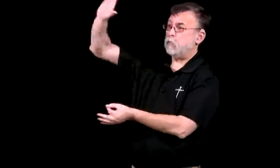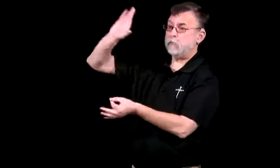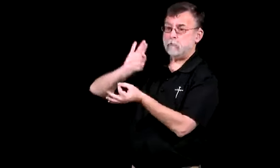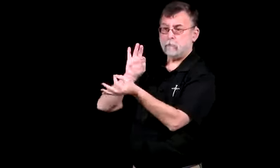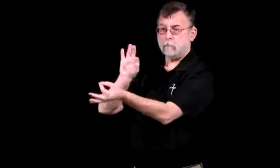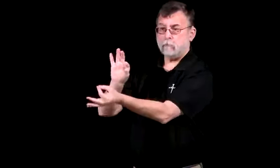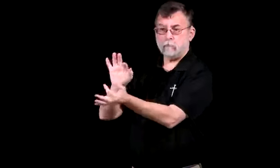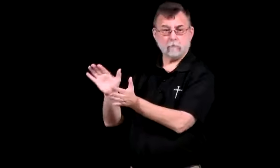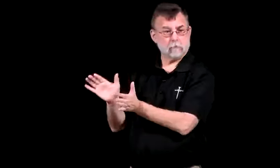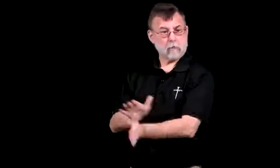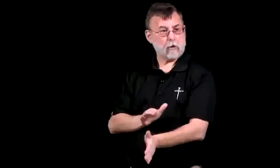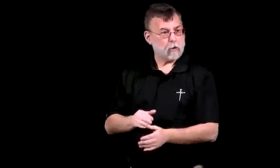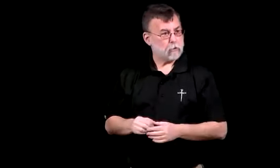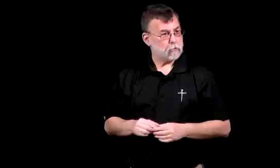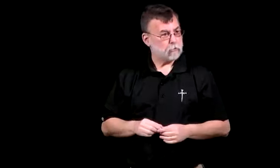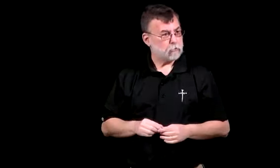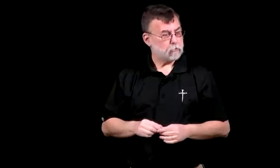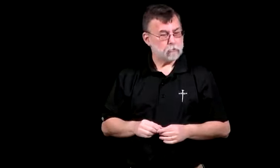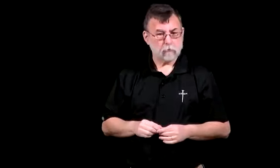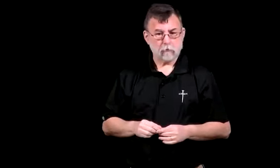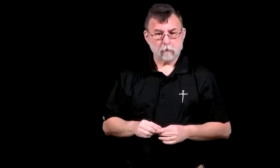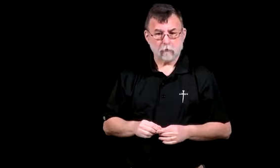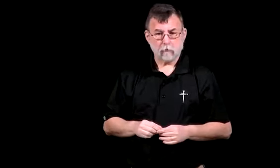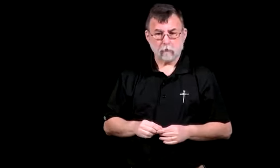understand 100% of his perfect plan.